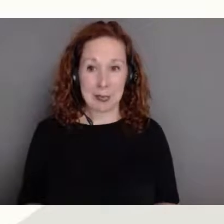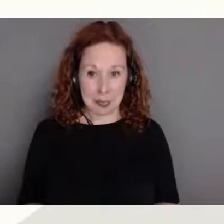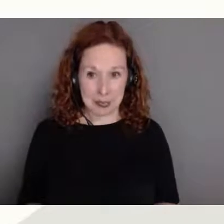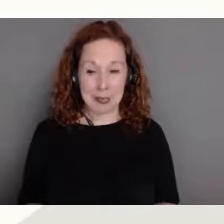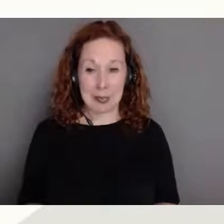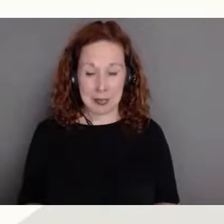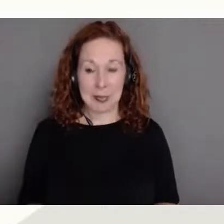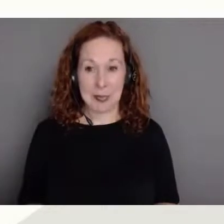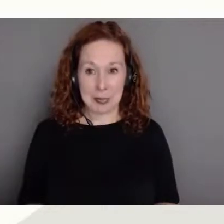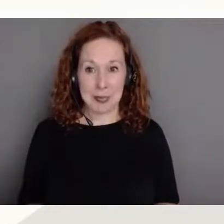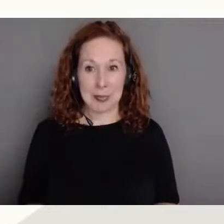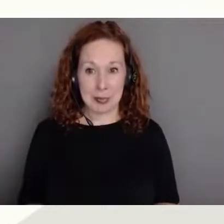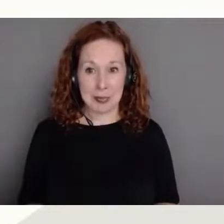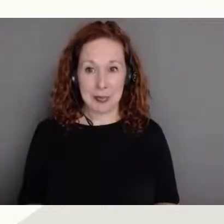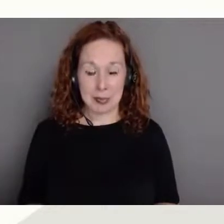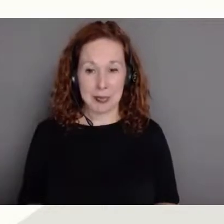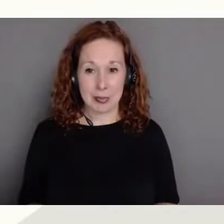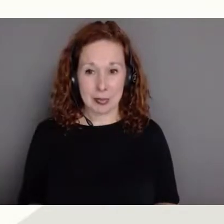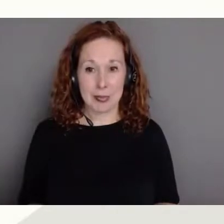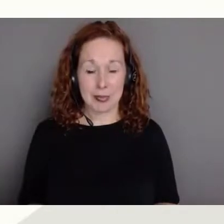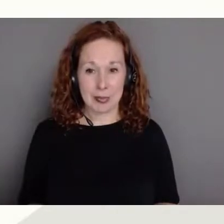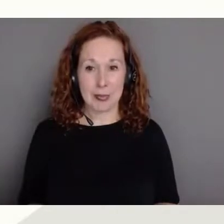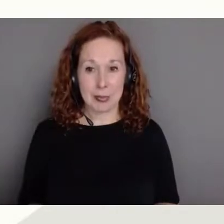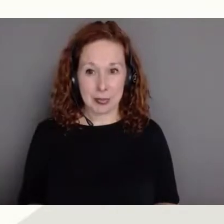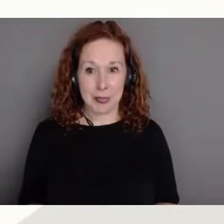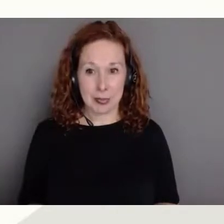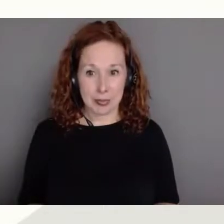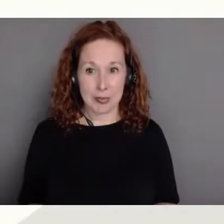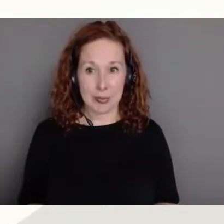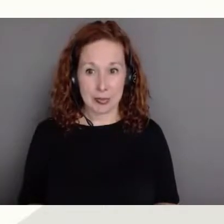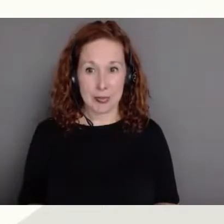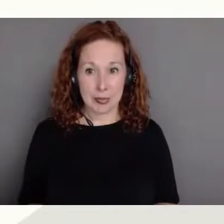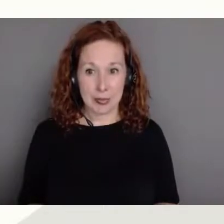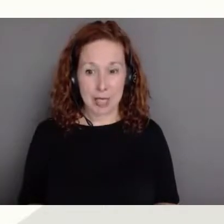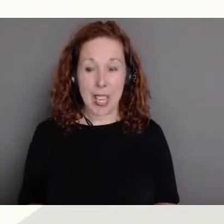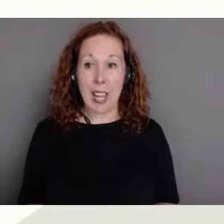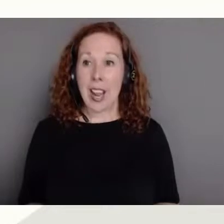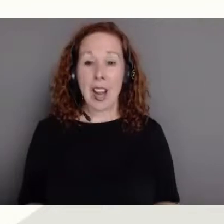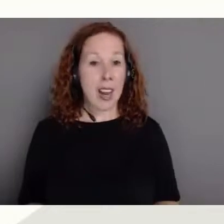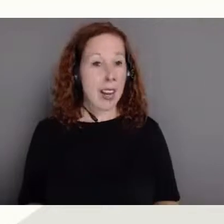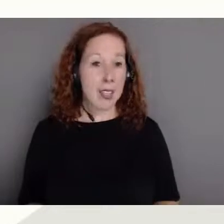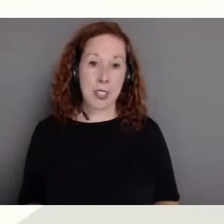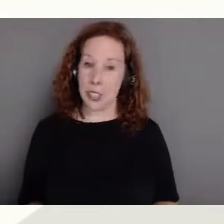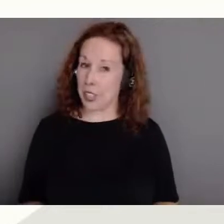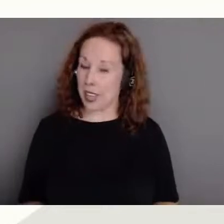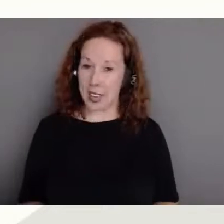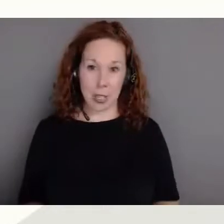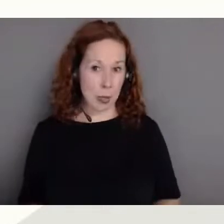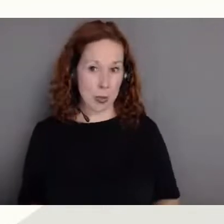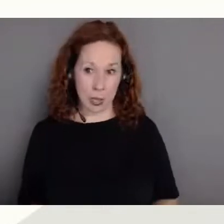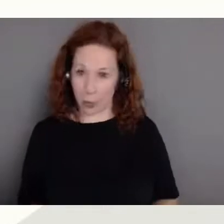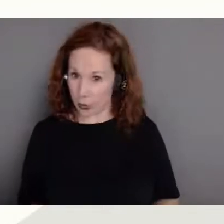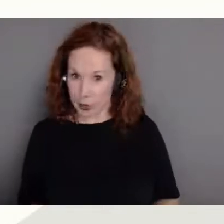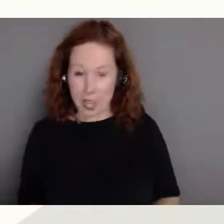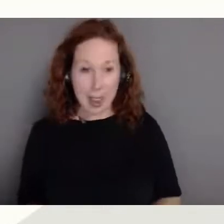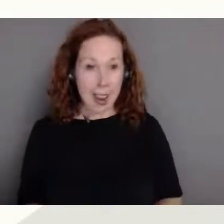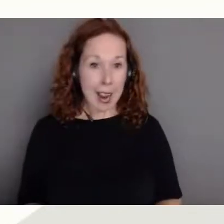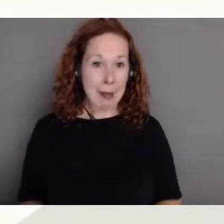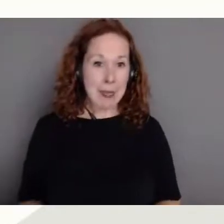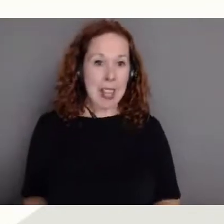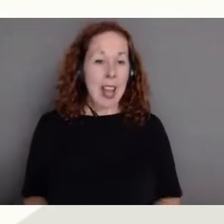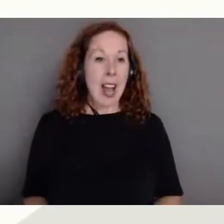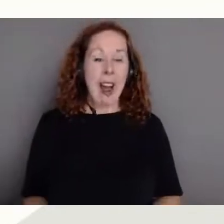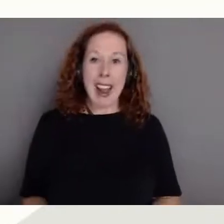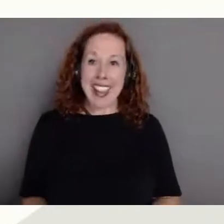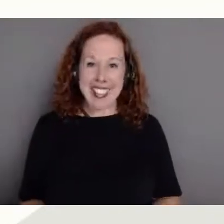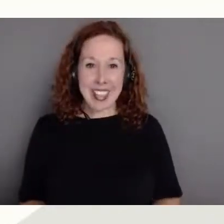and we've got someone interpreting in the bottom corner. Like, where do you think it's going? I sure the heck hope so.